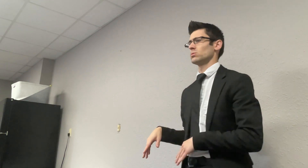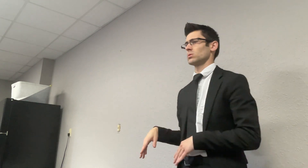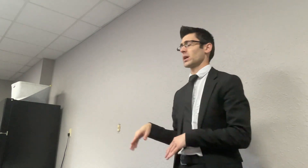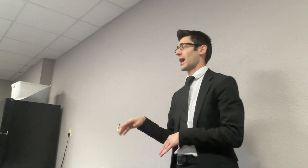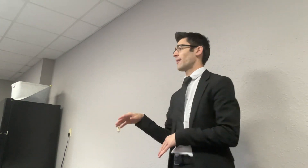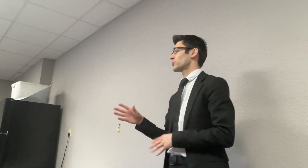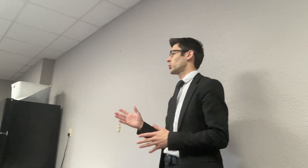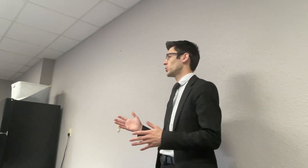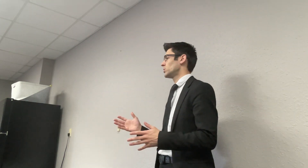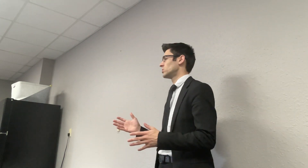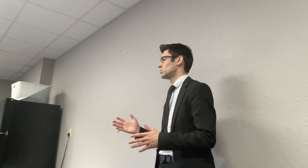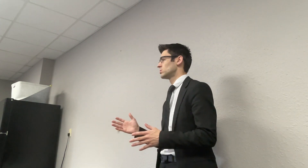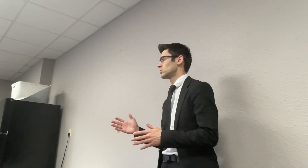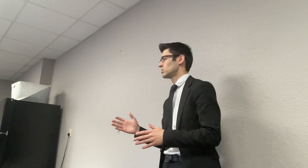Okay, afternoon.